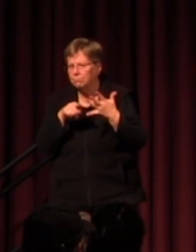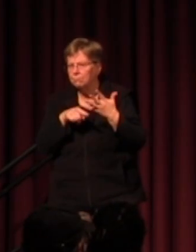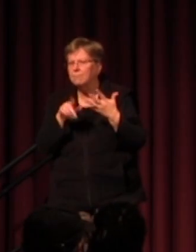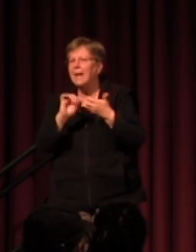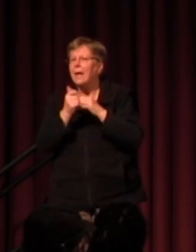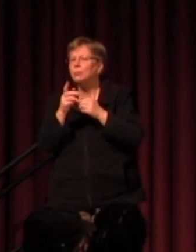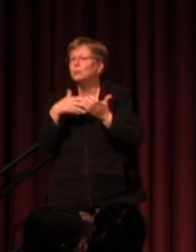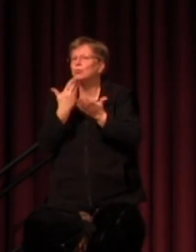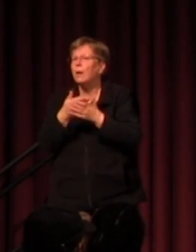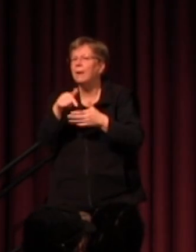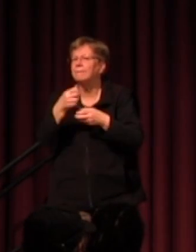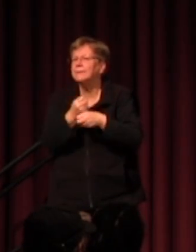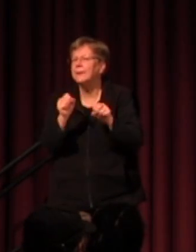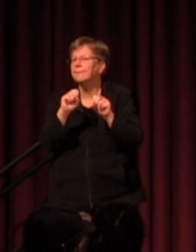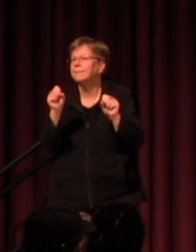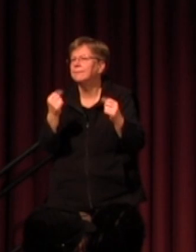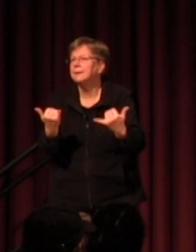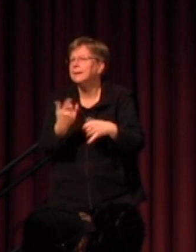What'd you do?